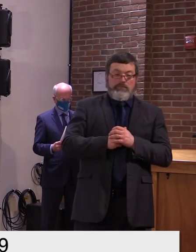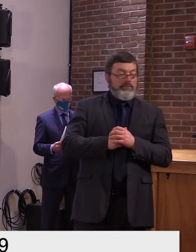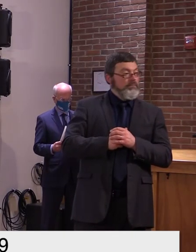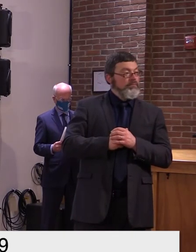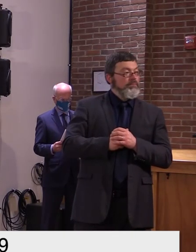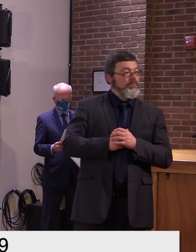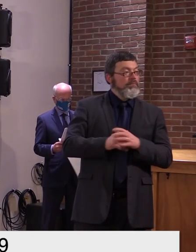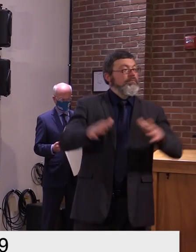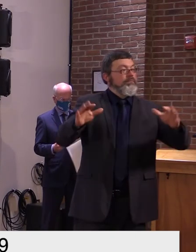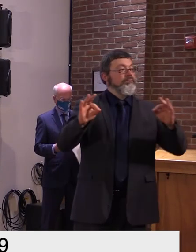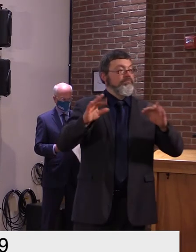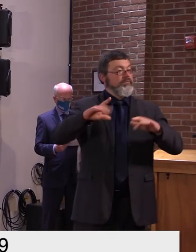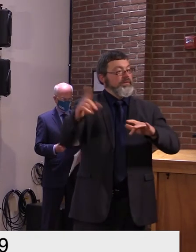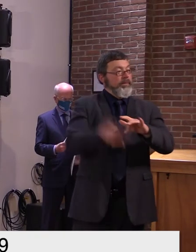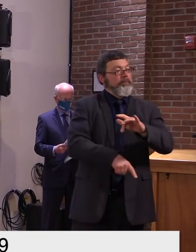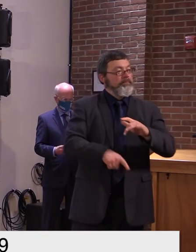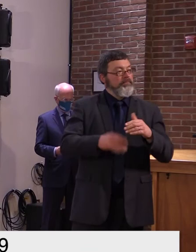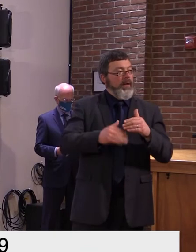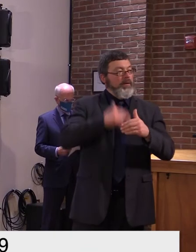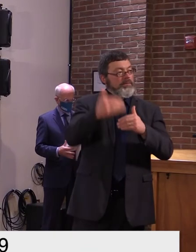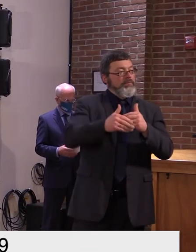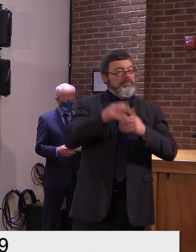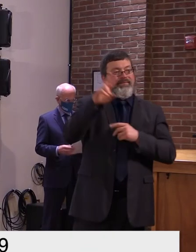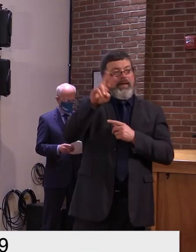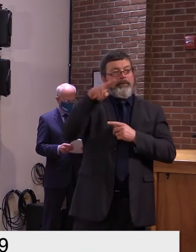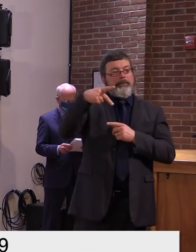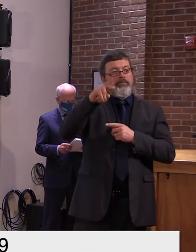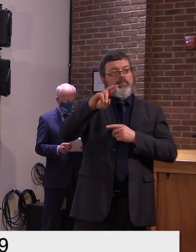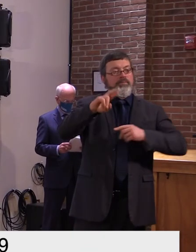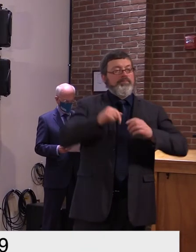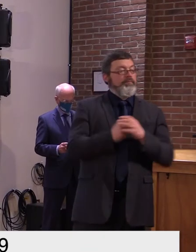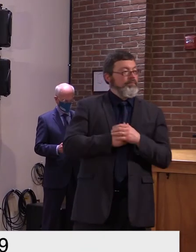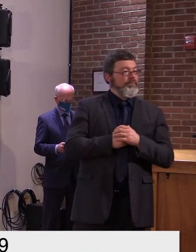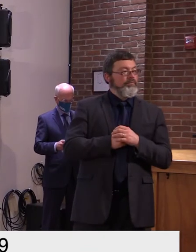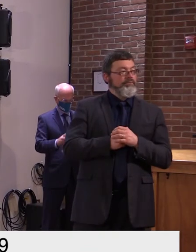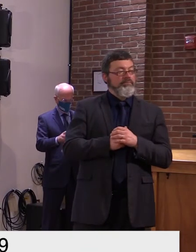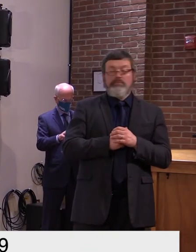22. Okay, we'll move to John, VPR.